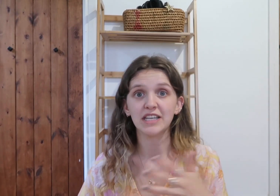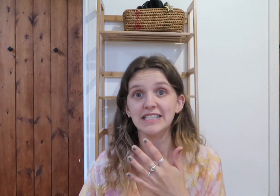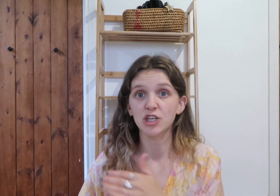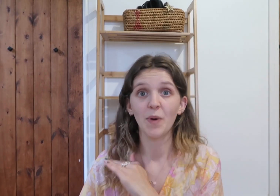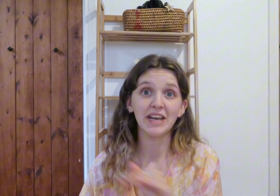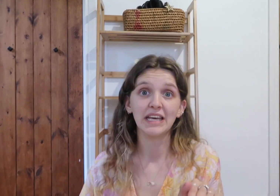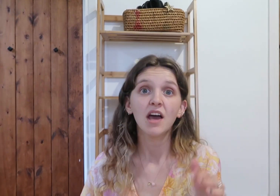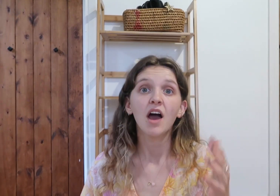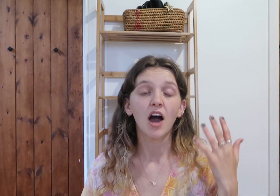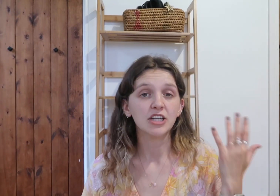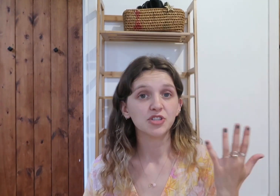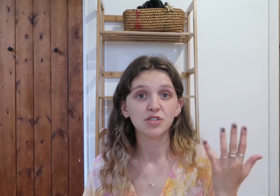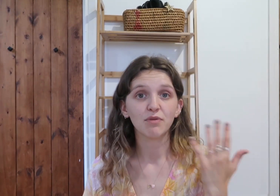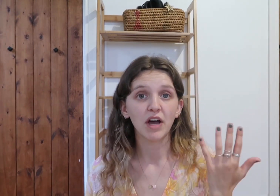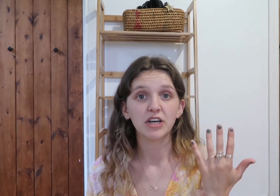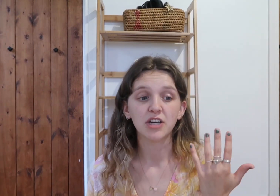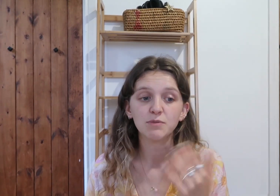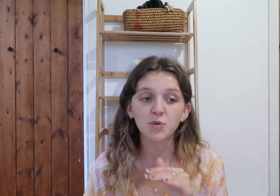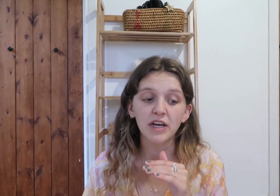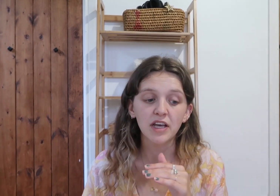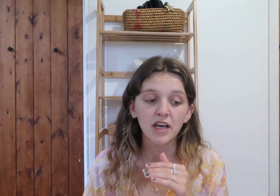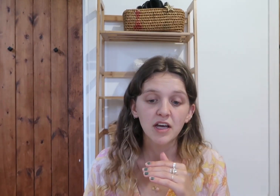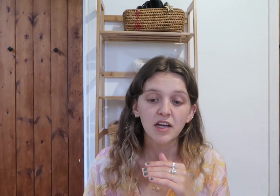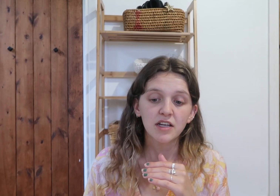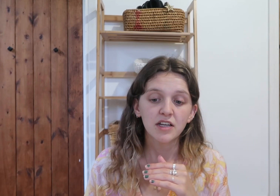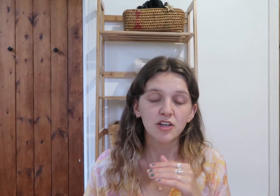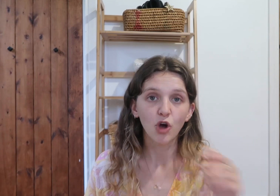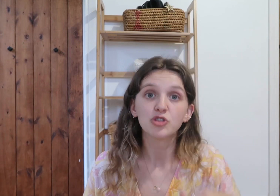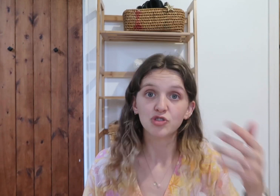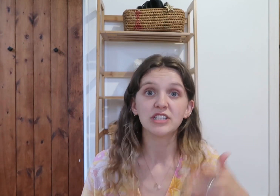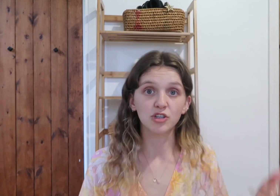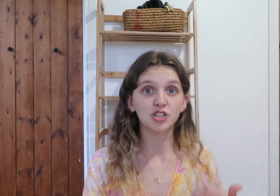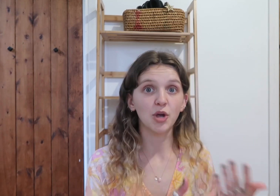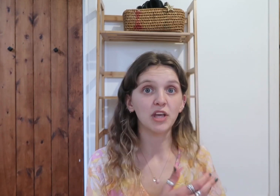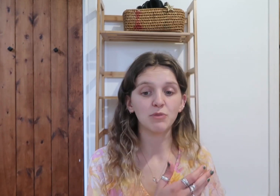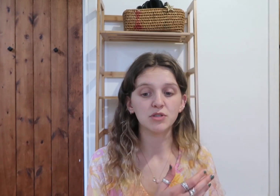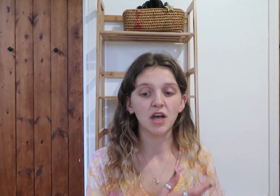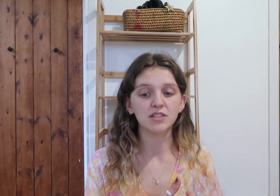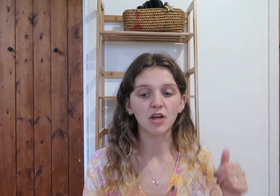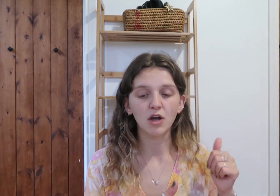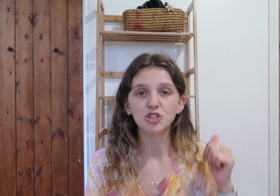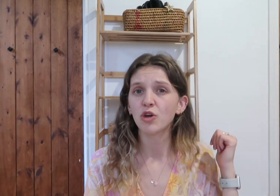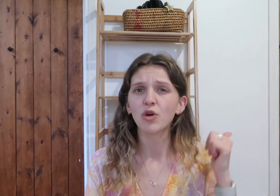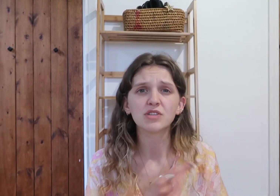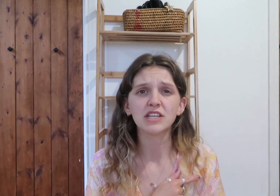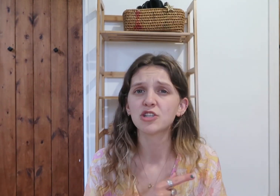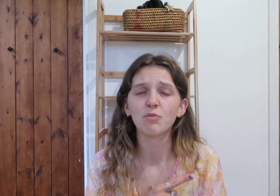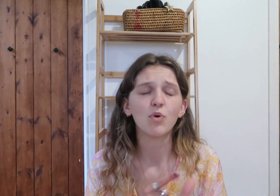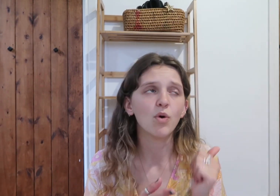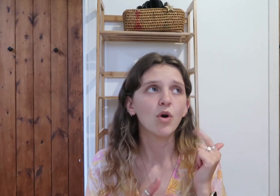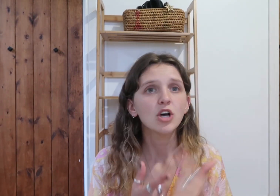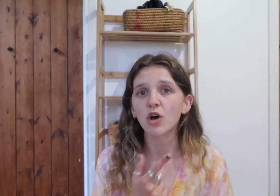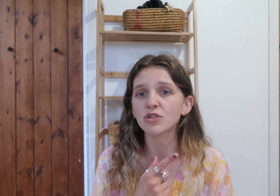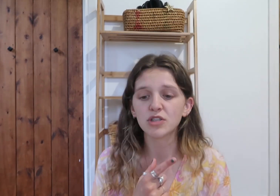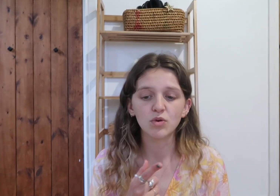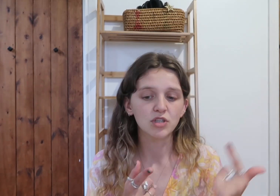he didn't know any, I introduced them 5 at a time. So I concentrated on showing him those signs. So I constantly show more, constantly all